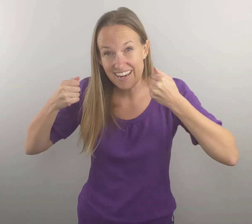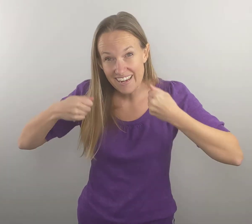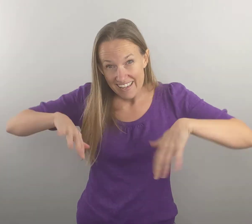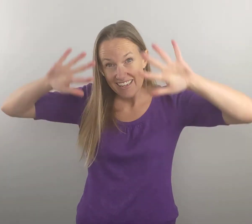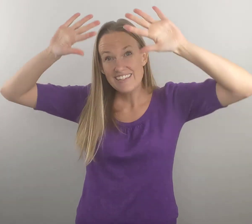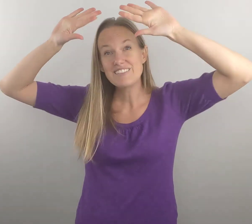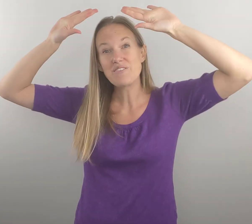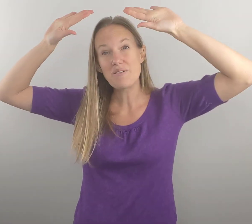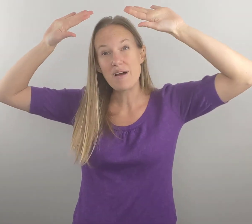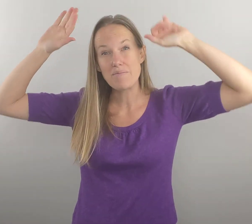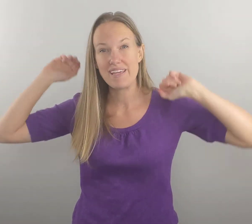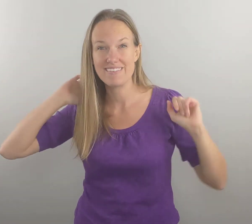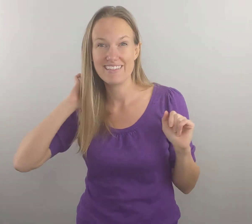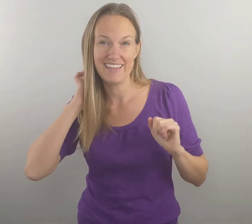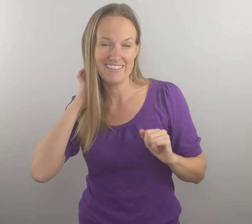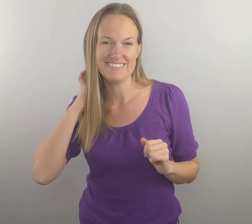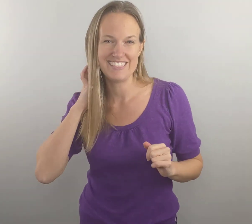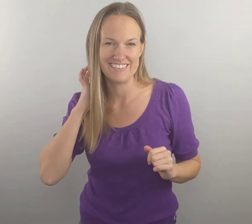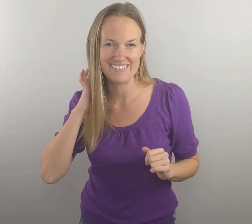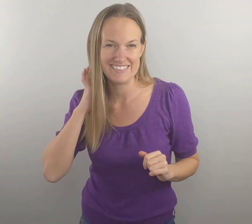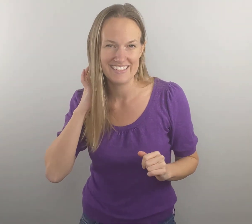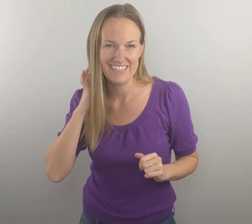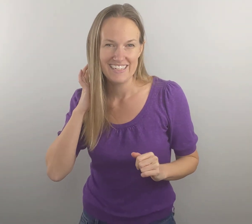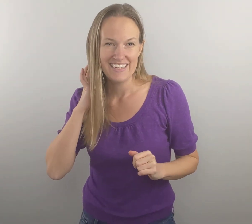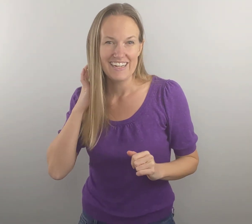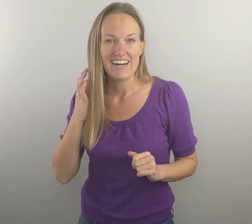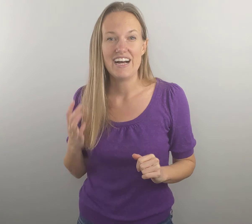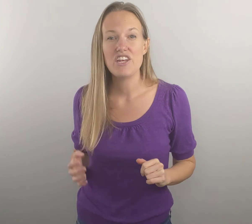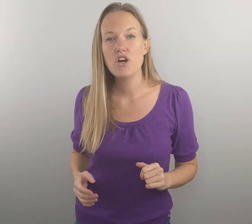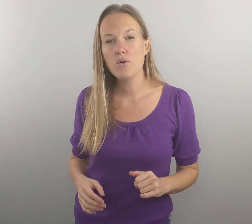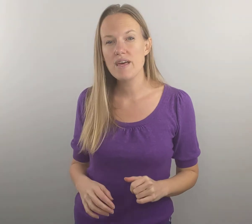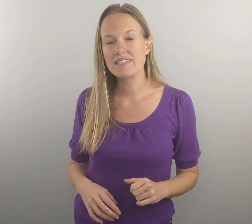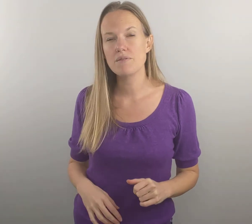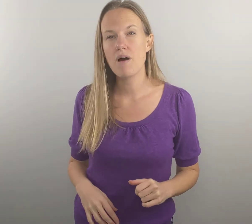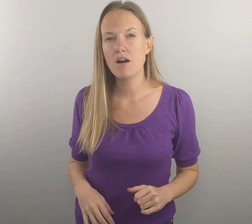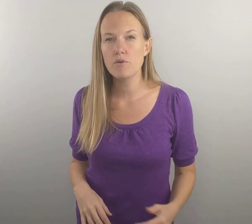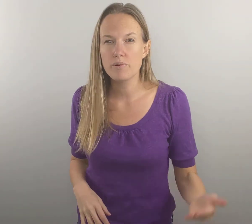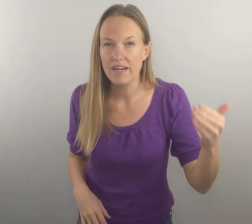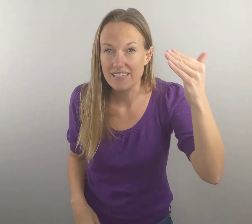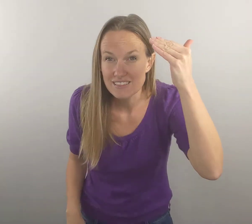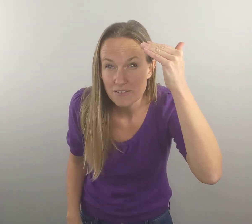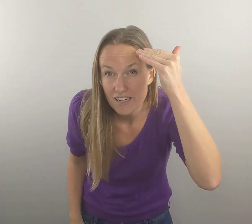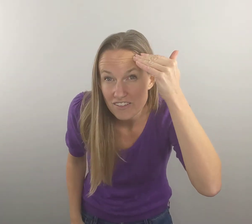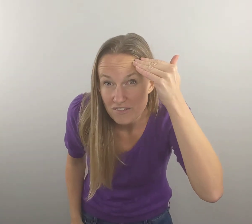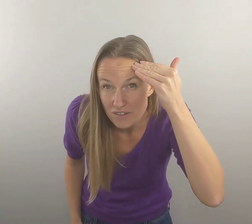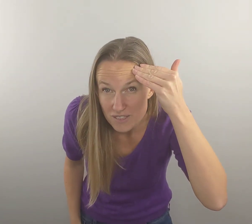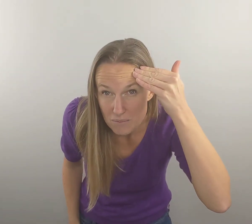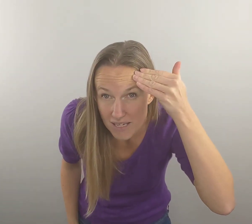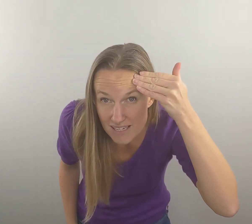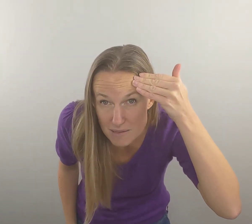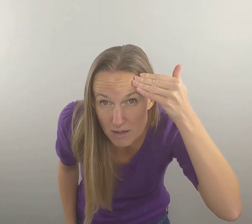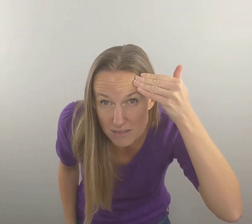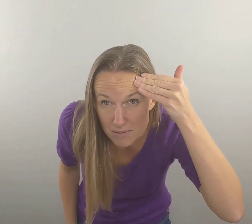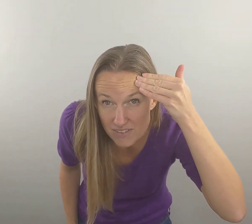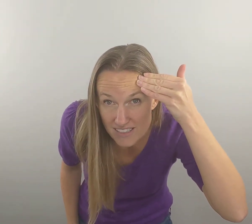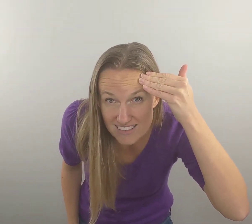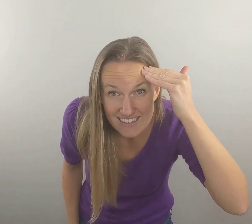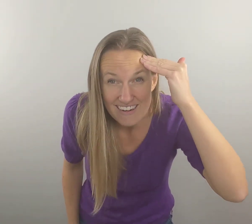suffering is overwhelming, okay? You choose. Know that tomorrow brings. So whenever you know something, it's multiple fingers at your